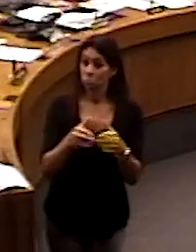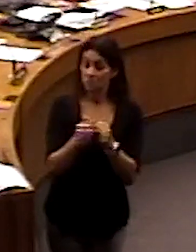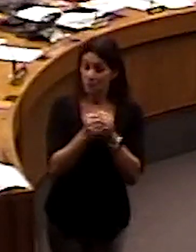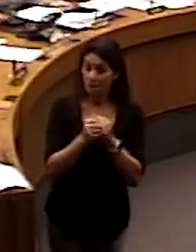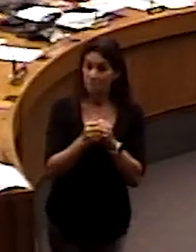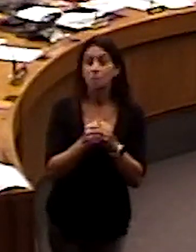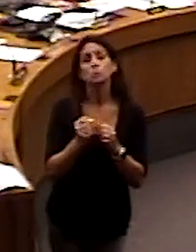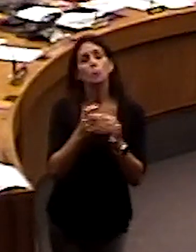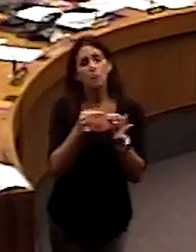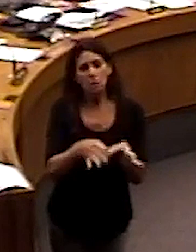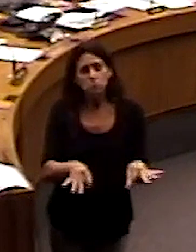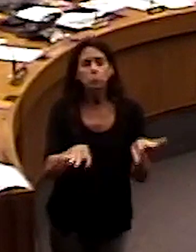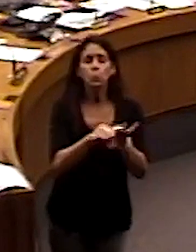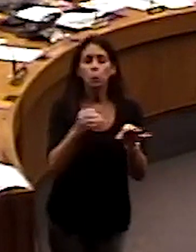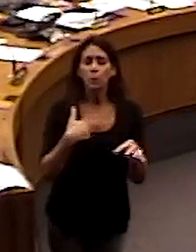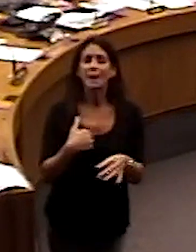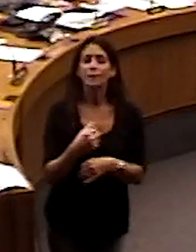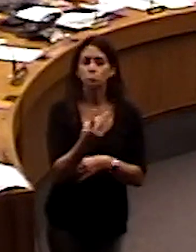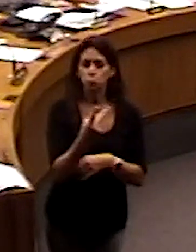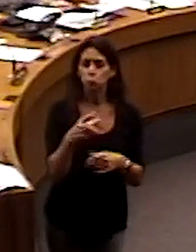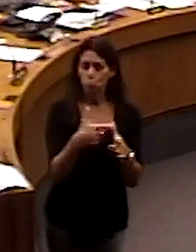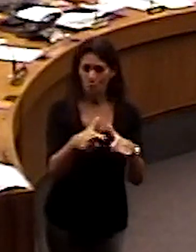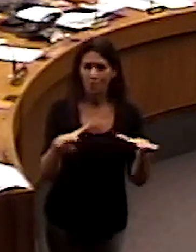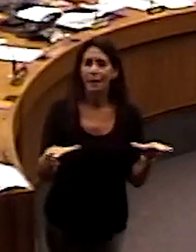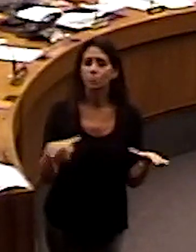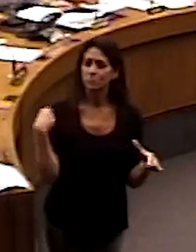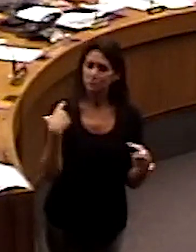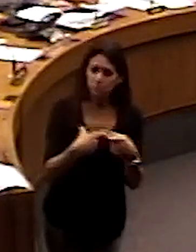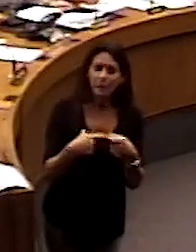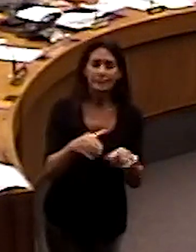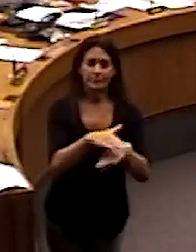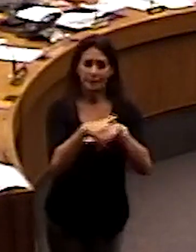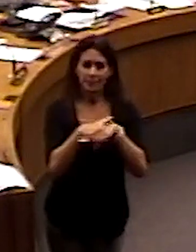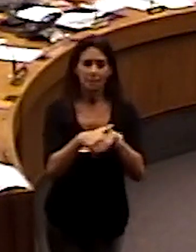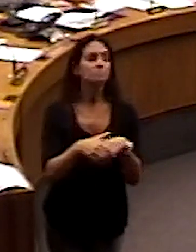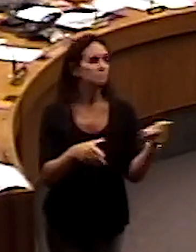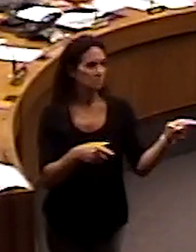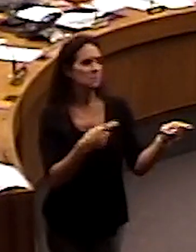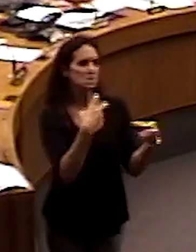So. And we thank you. We thank you. This is a tough job.